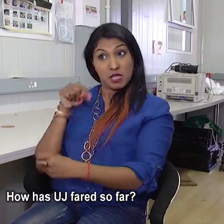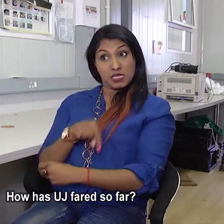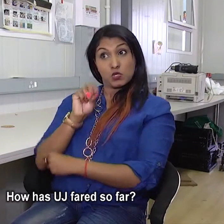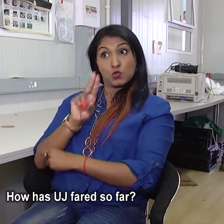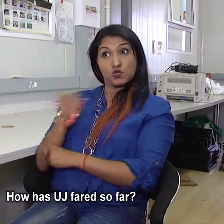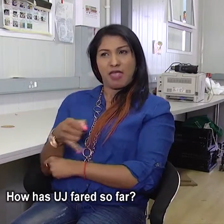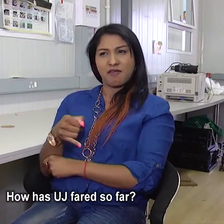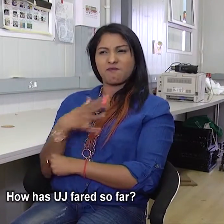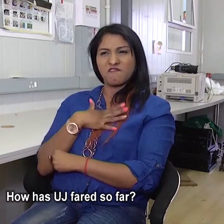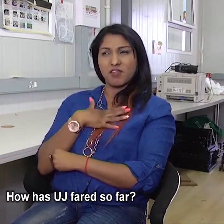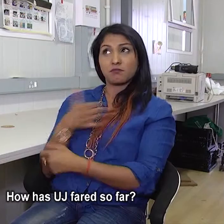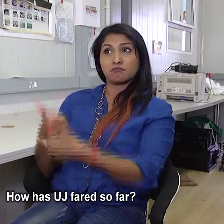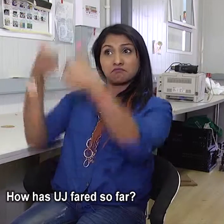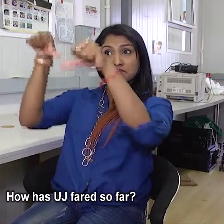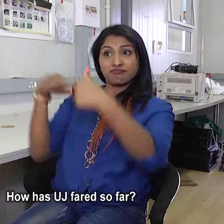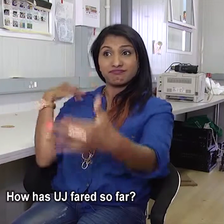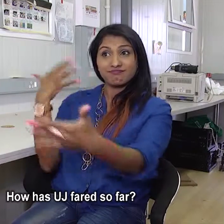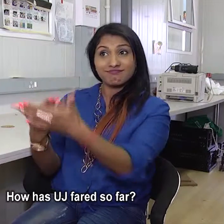How has UJ fared so far?